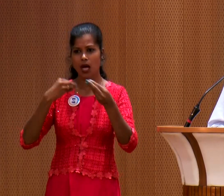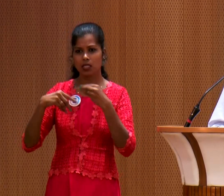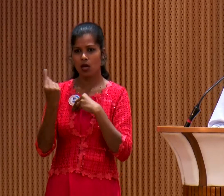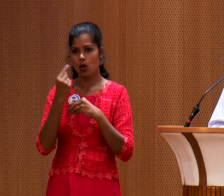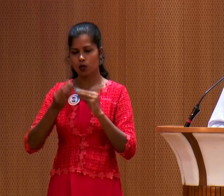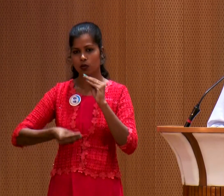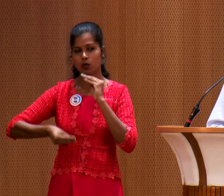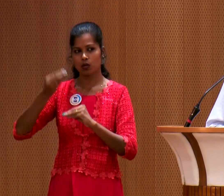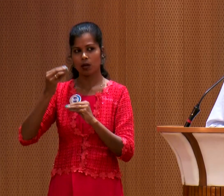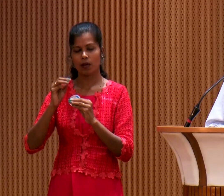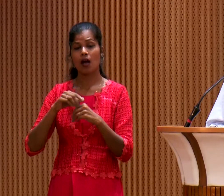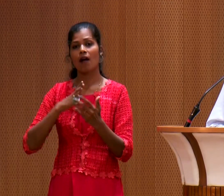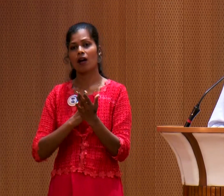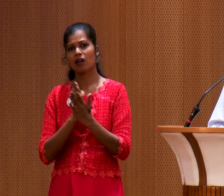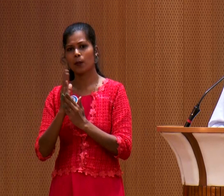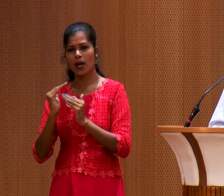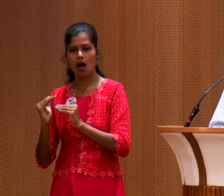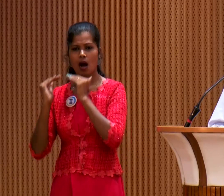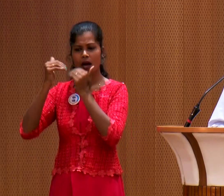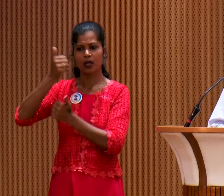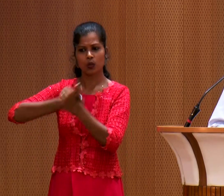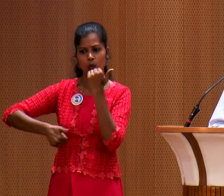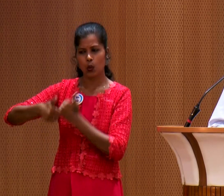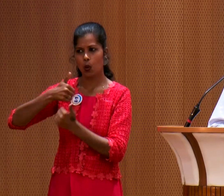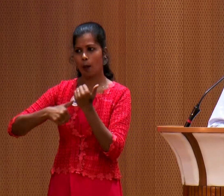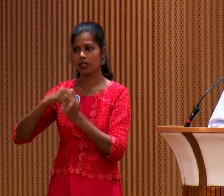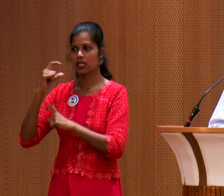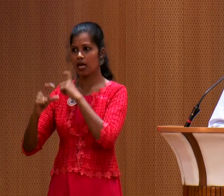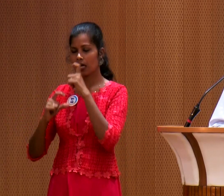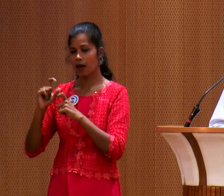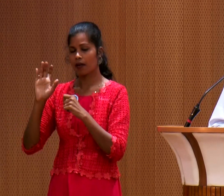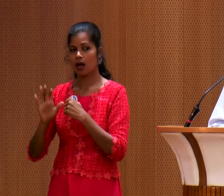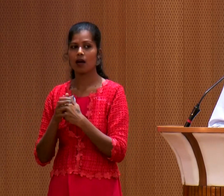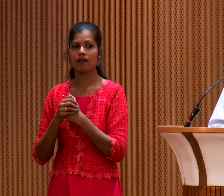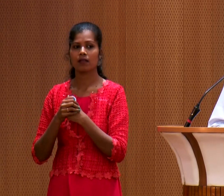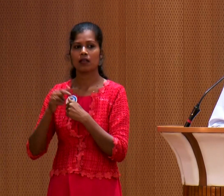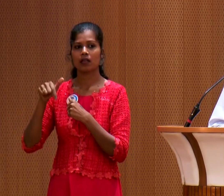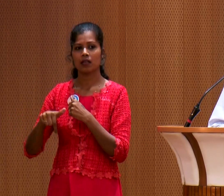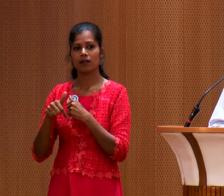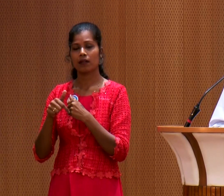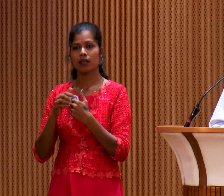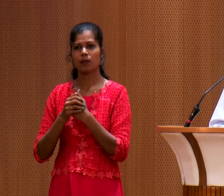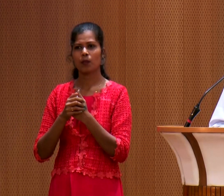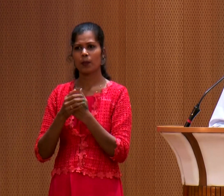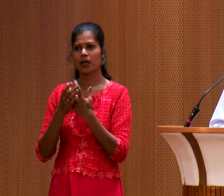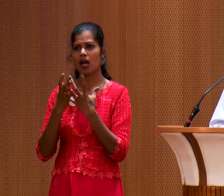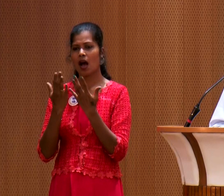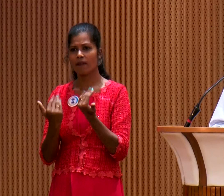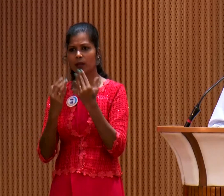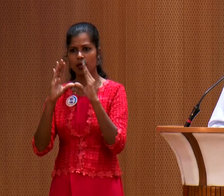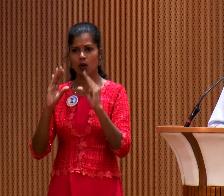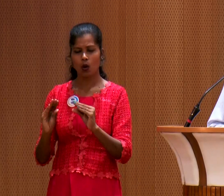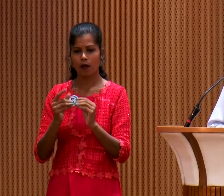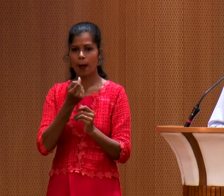very highly competitive tenders, here again, with the raw material availability at the